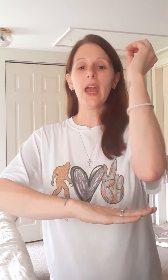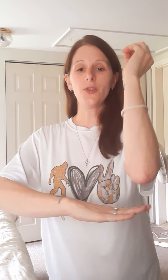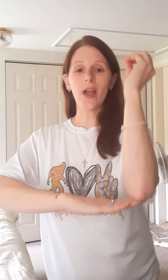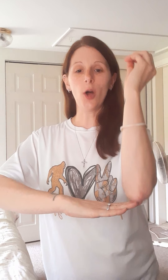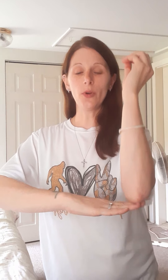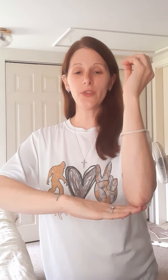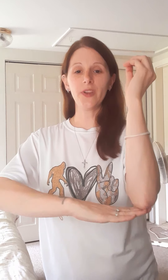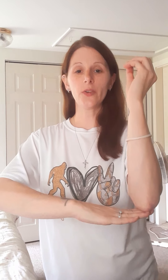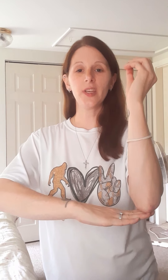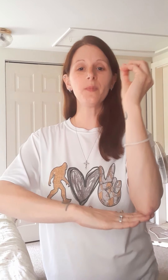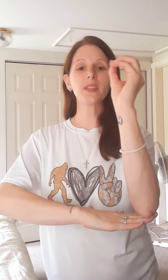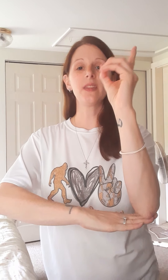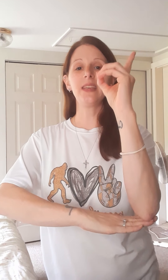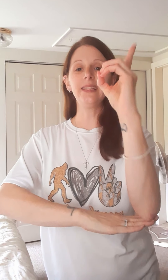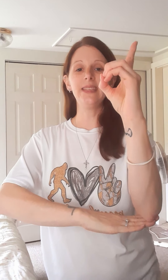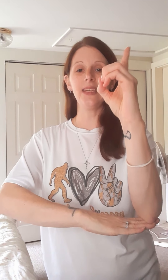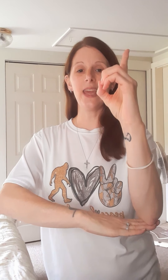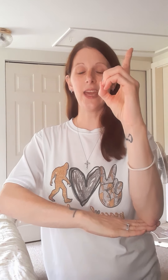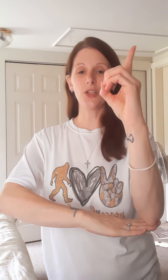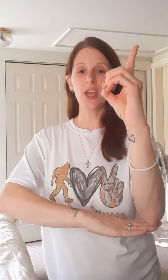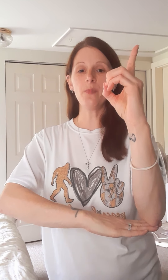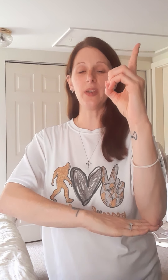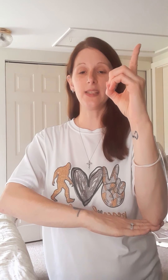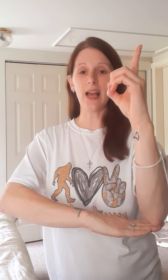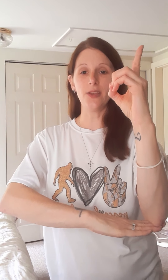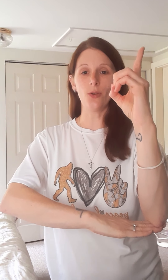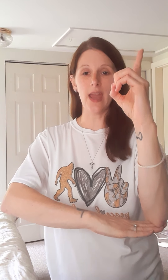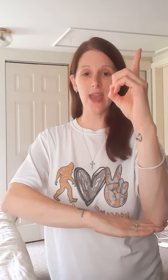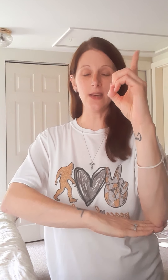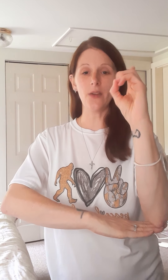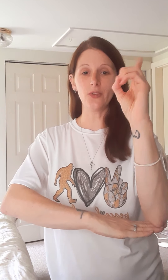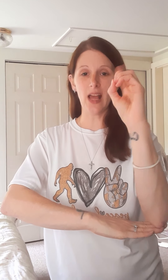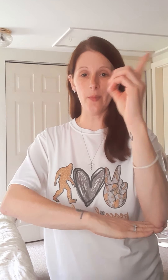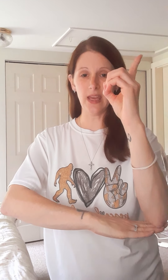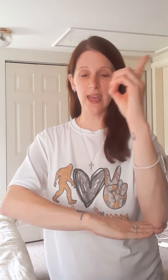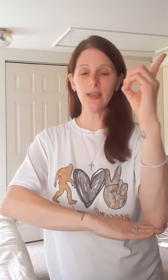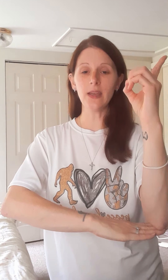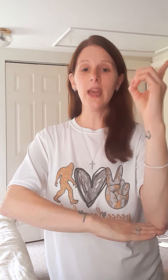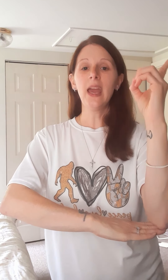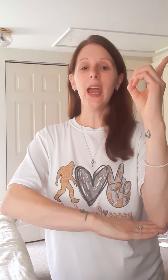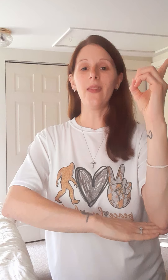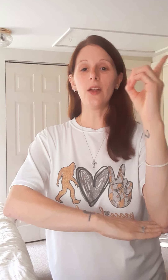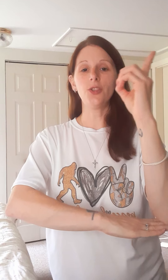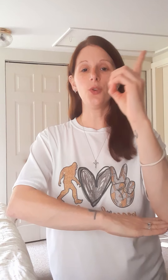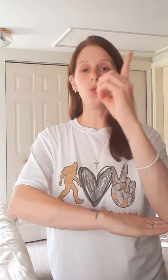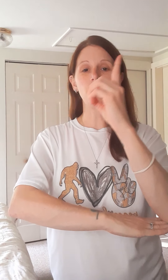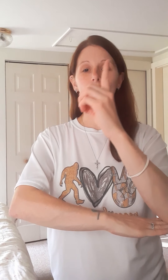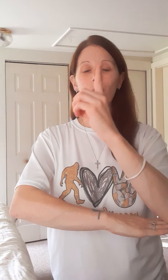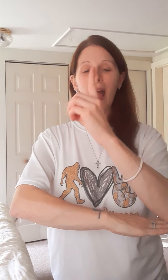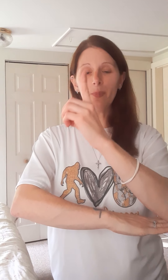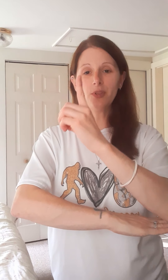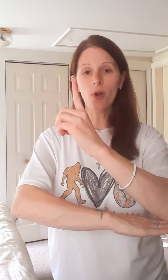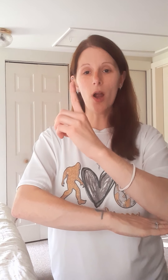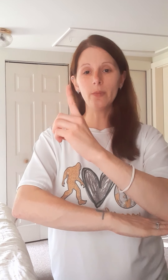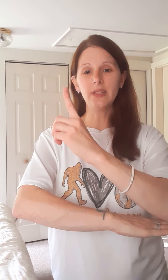your elbow to fingertips. The D hand shape is on your hand of your dominant hand. And then you drop your arm